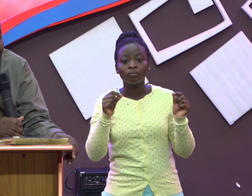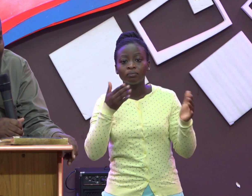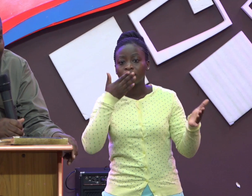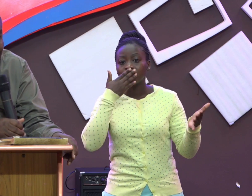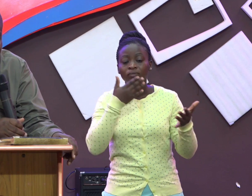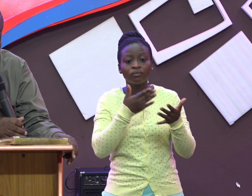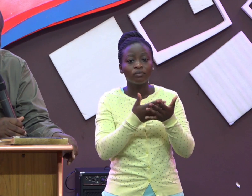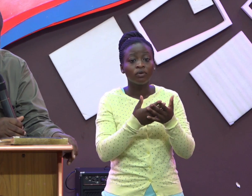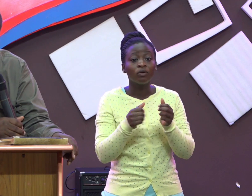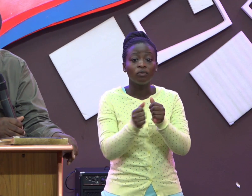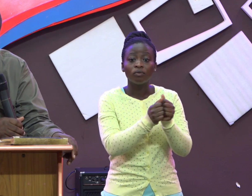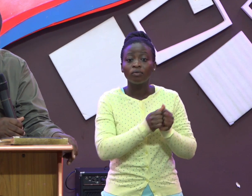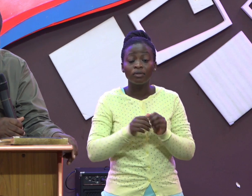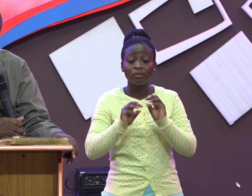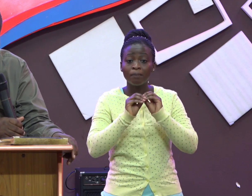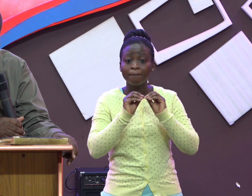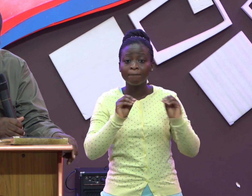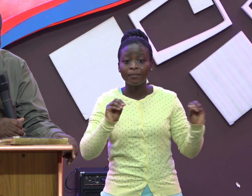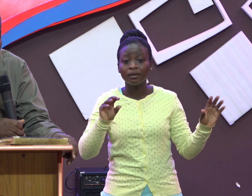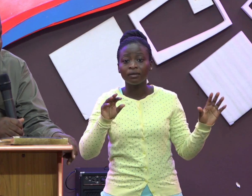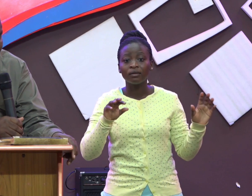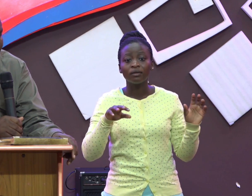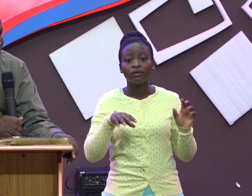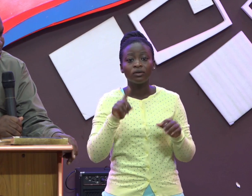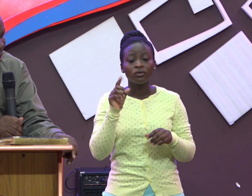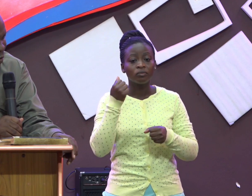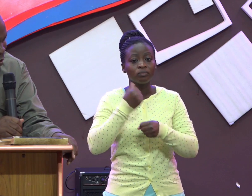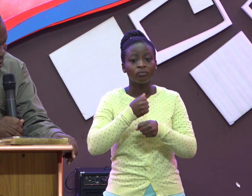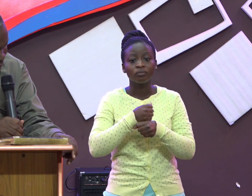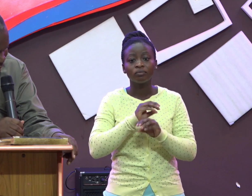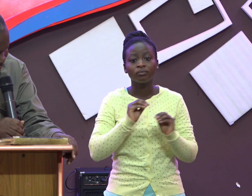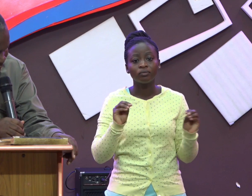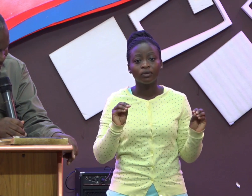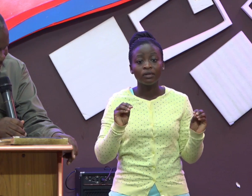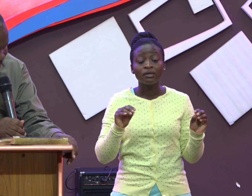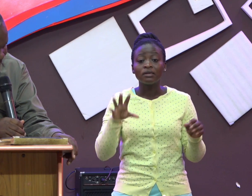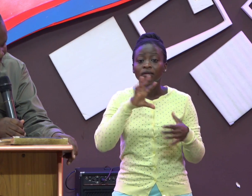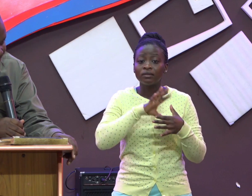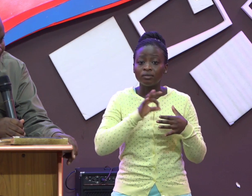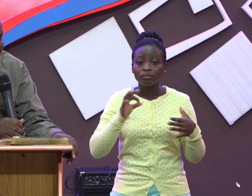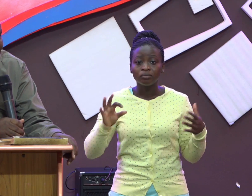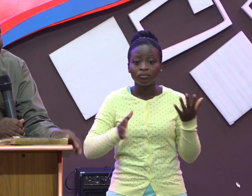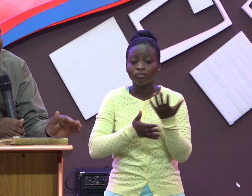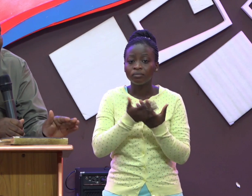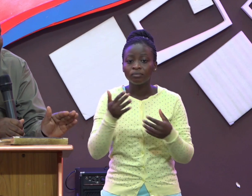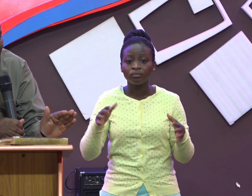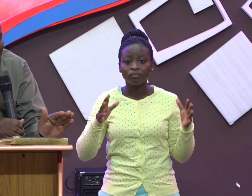Without those, you're doing something in vain. A spirit that has been taken care